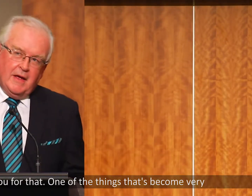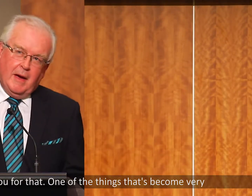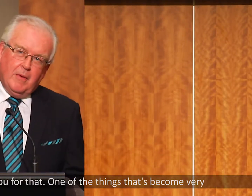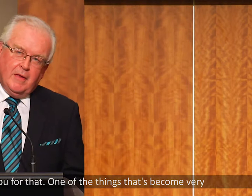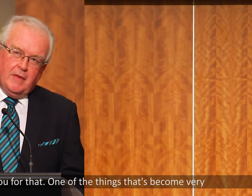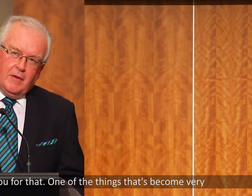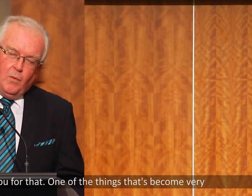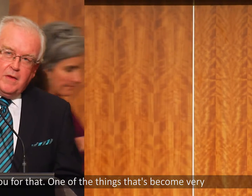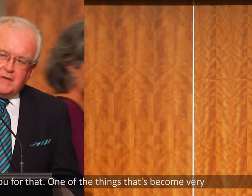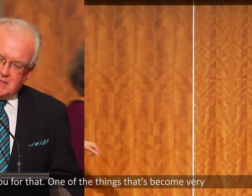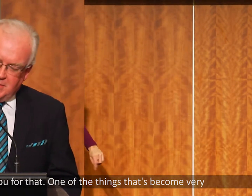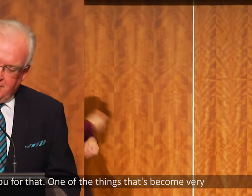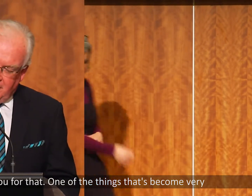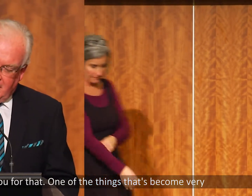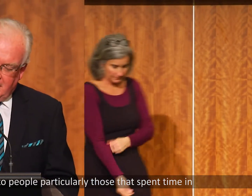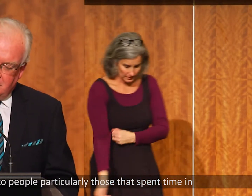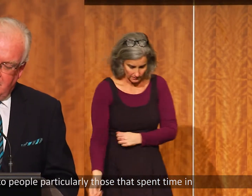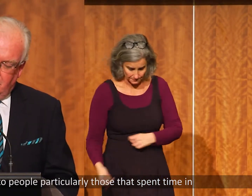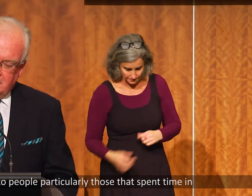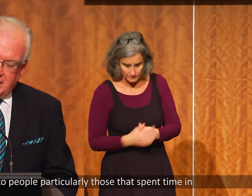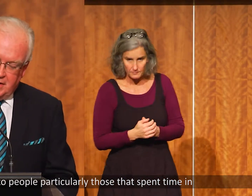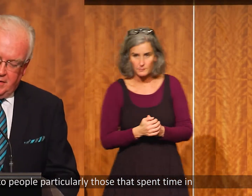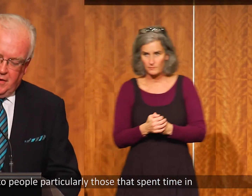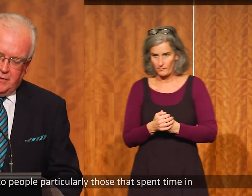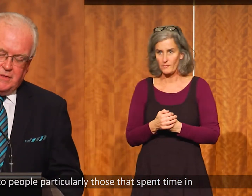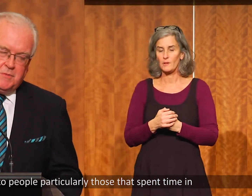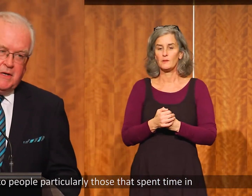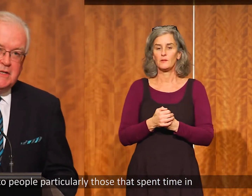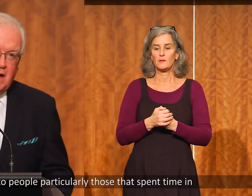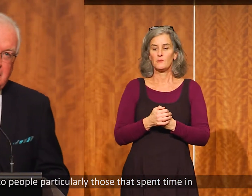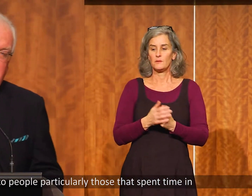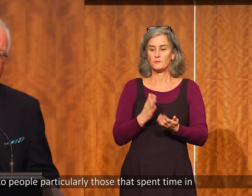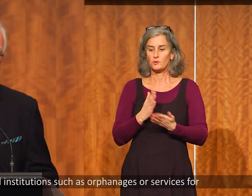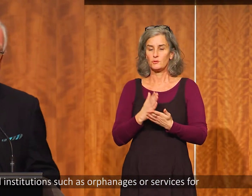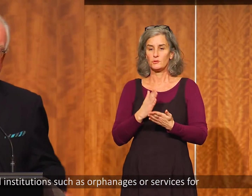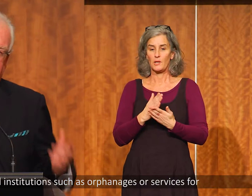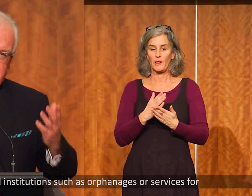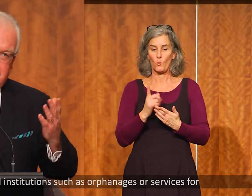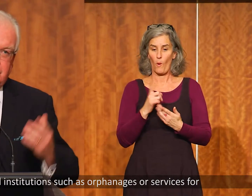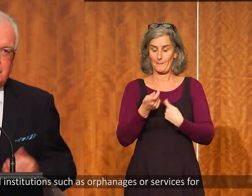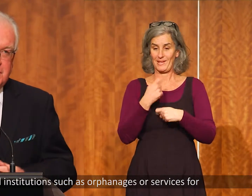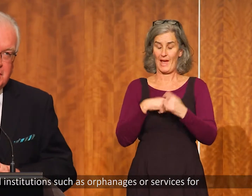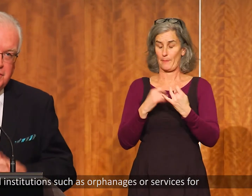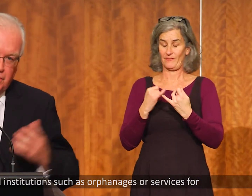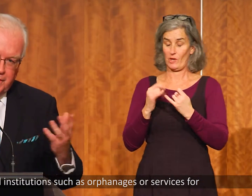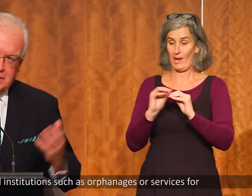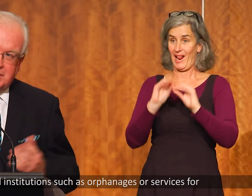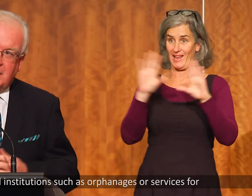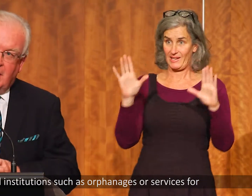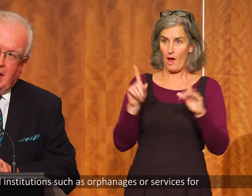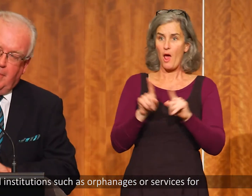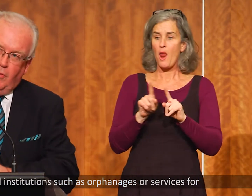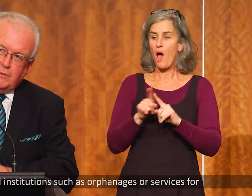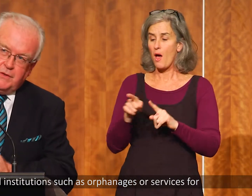that. One of the things that's become very clear to people, particularly those that spend time in physical institutions such as